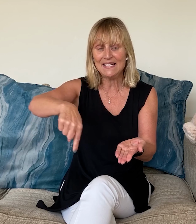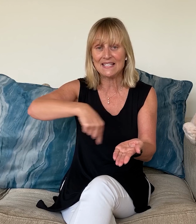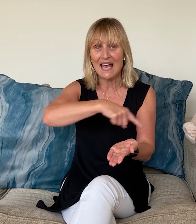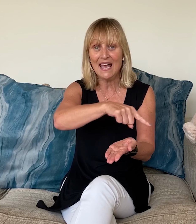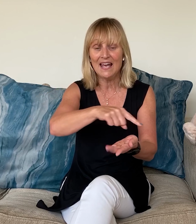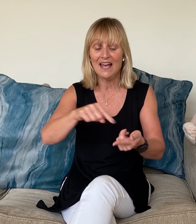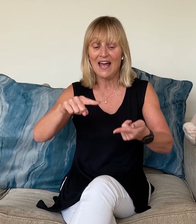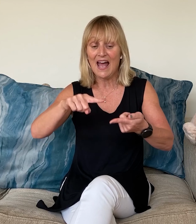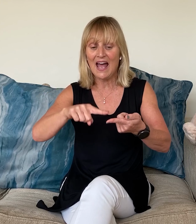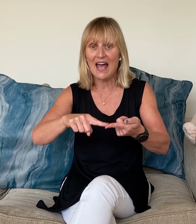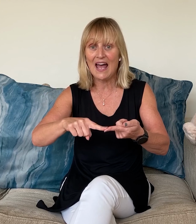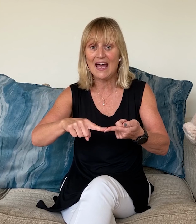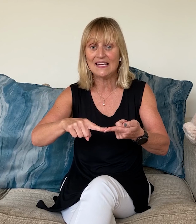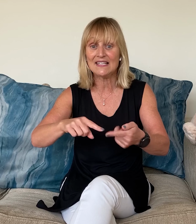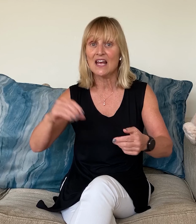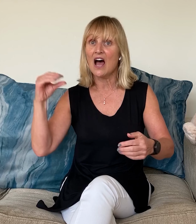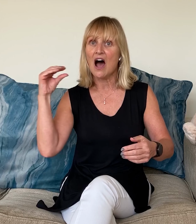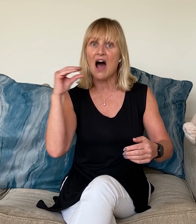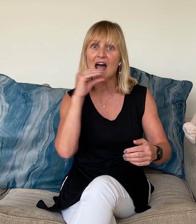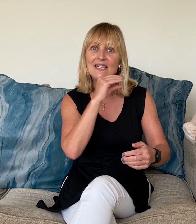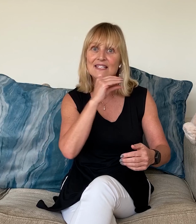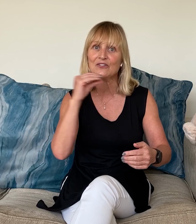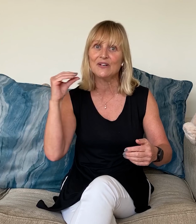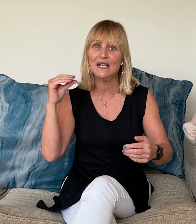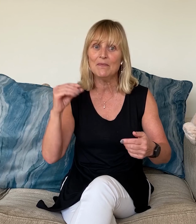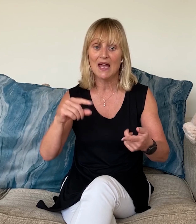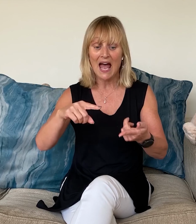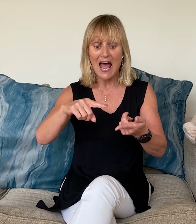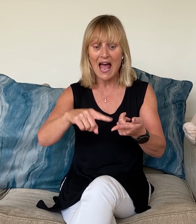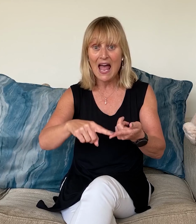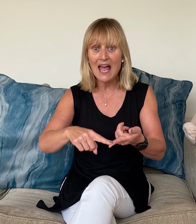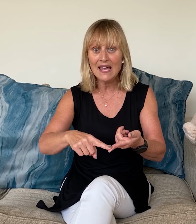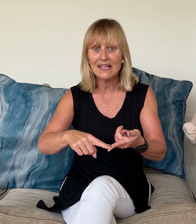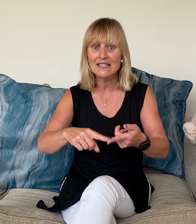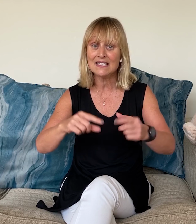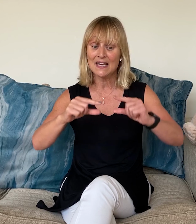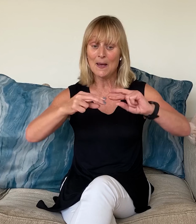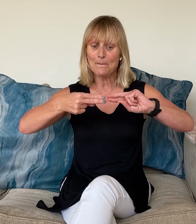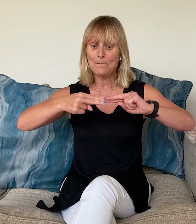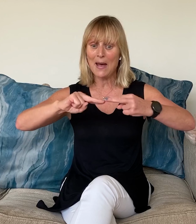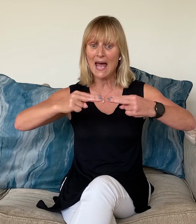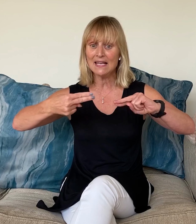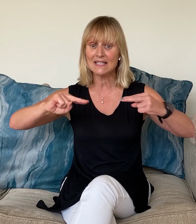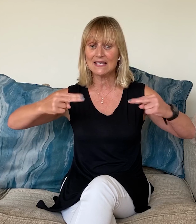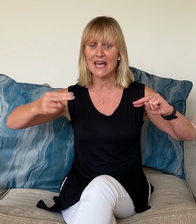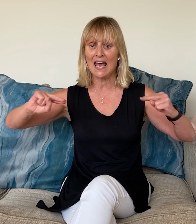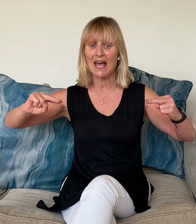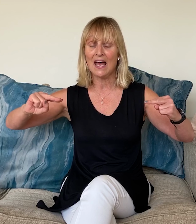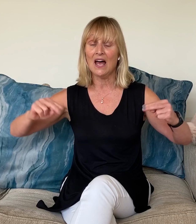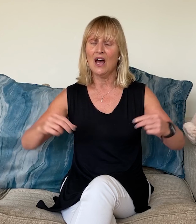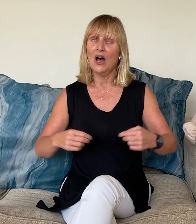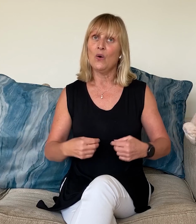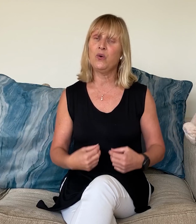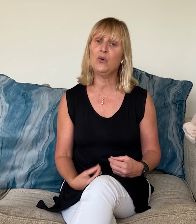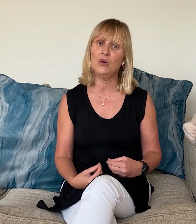pizza and ice cream and pasta. Whew.